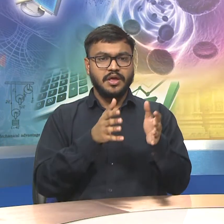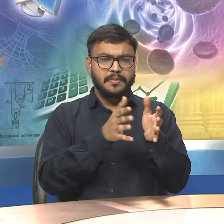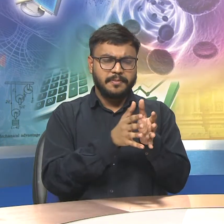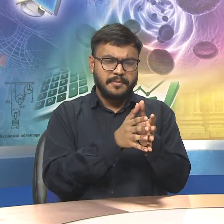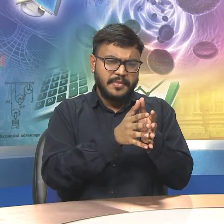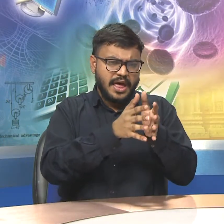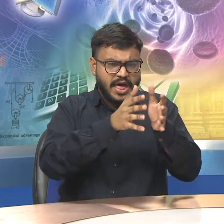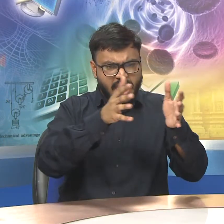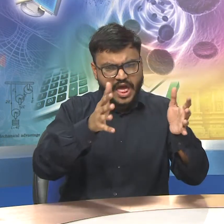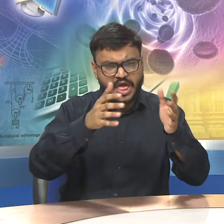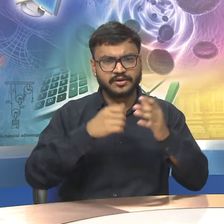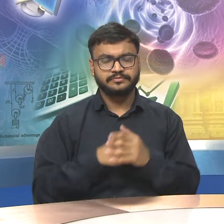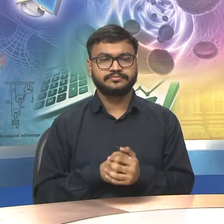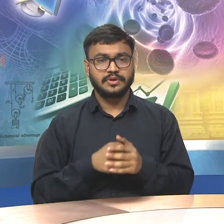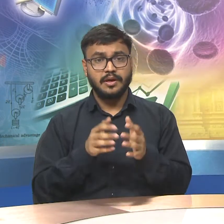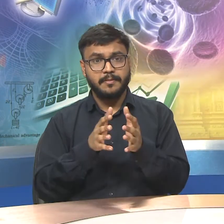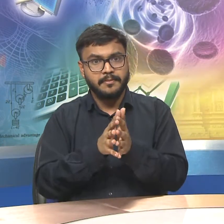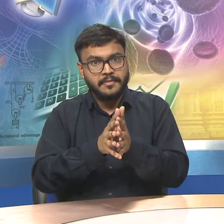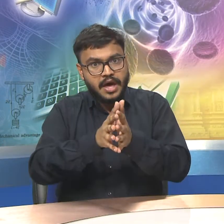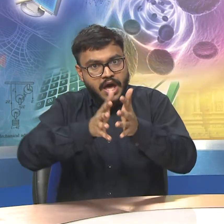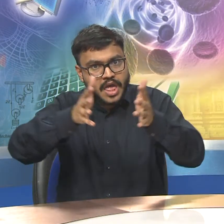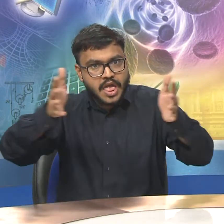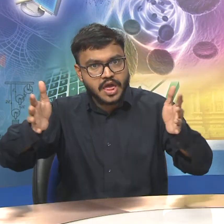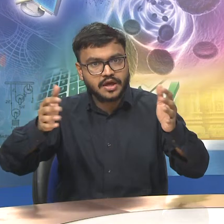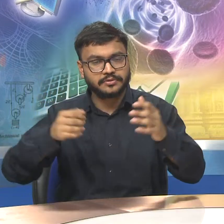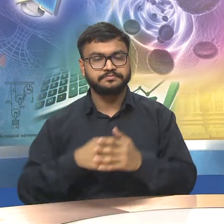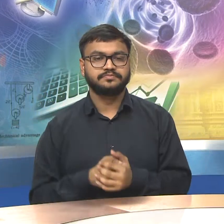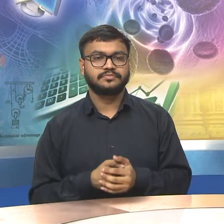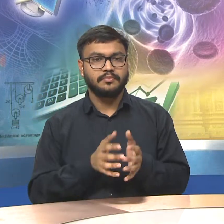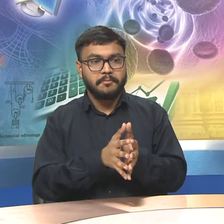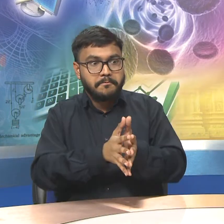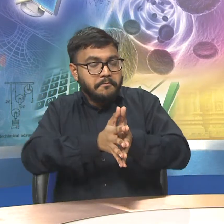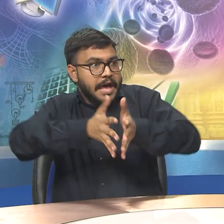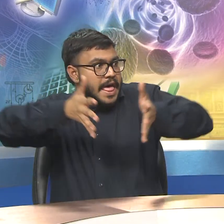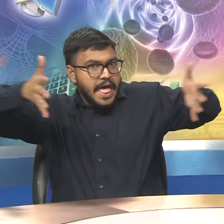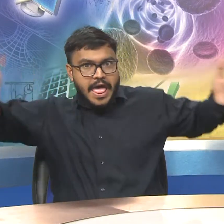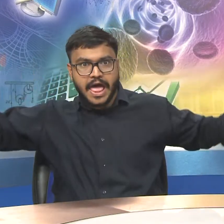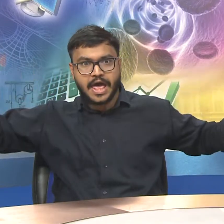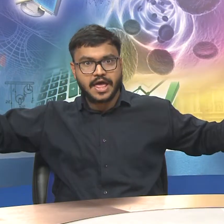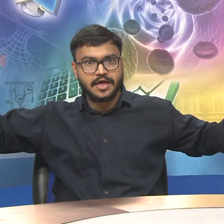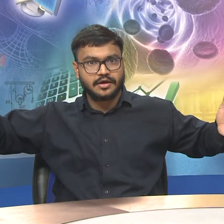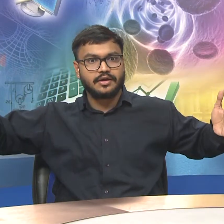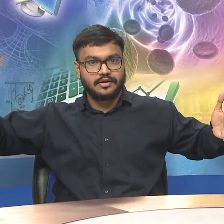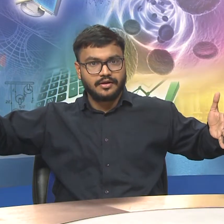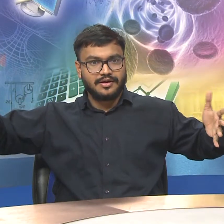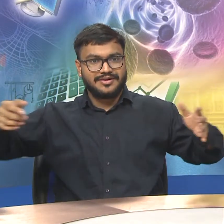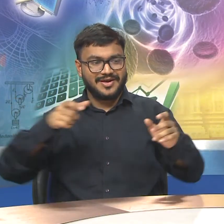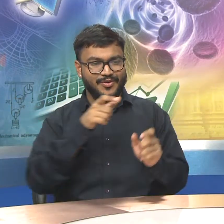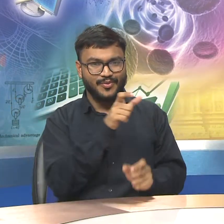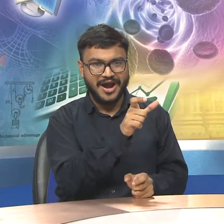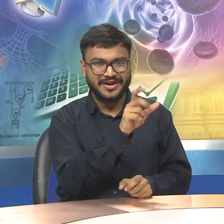Same as big, very big, extremely big.